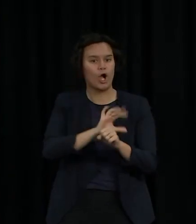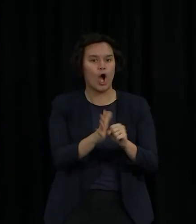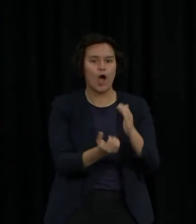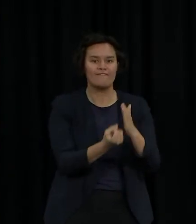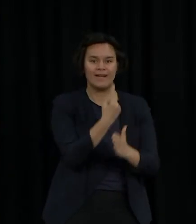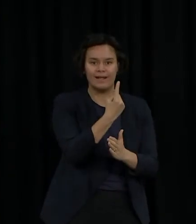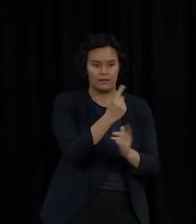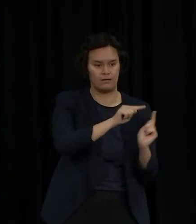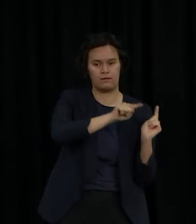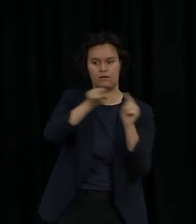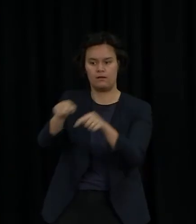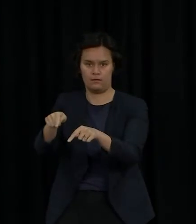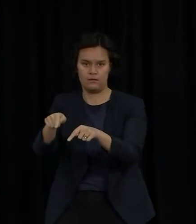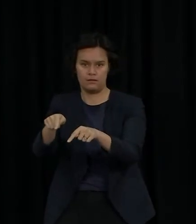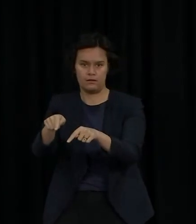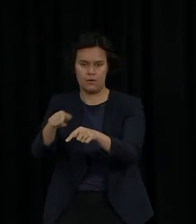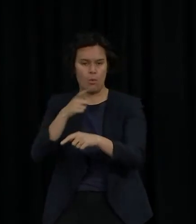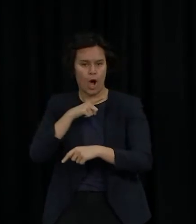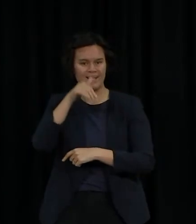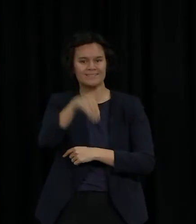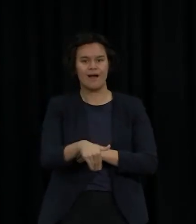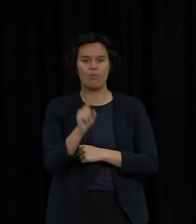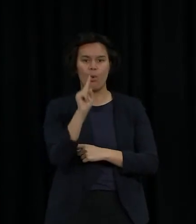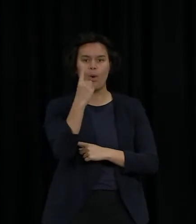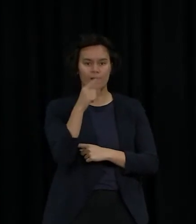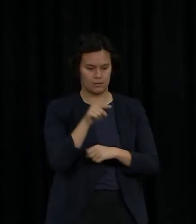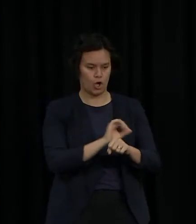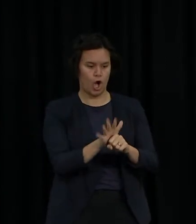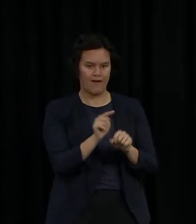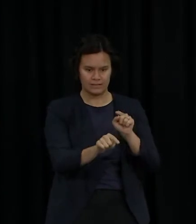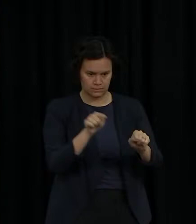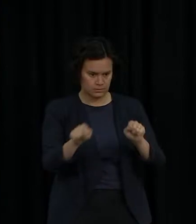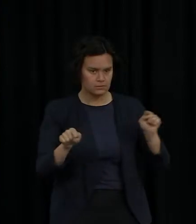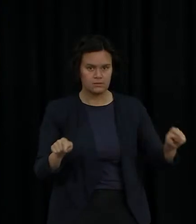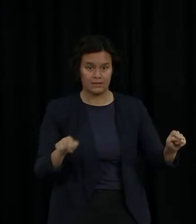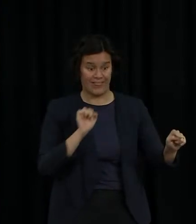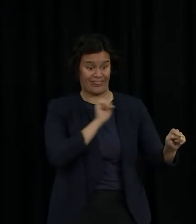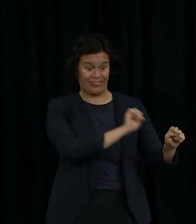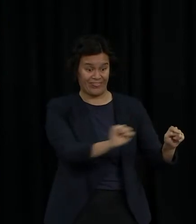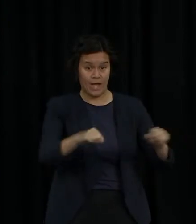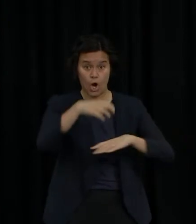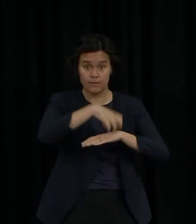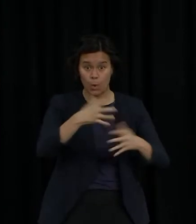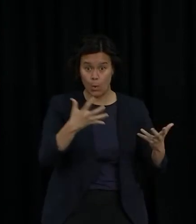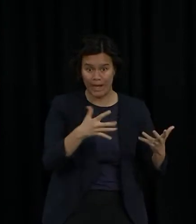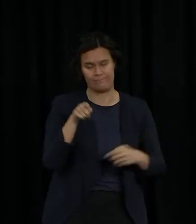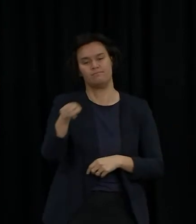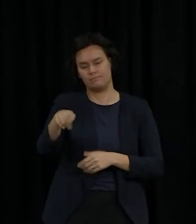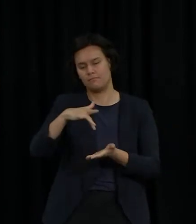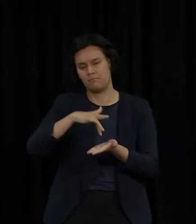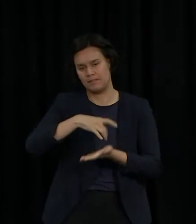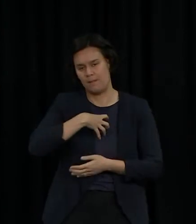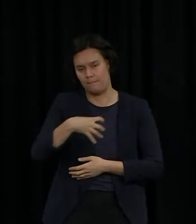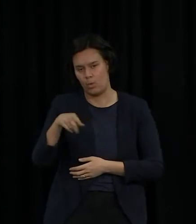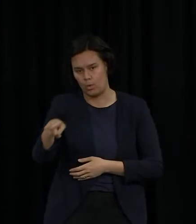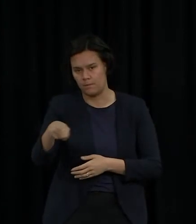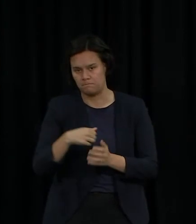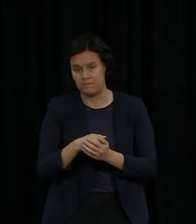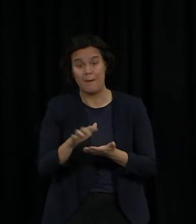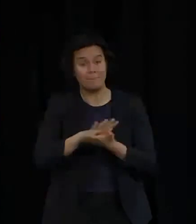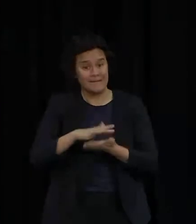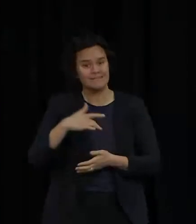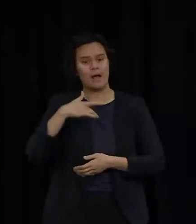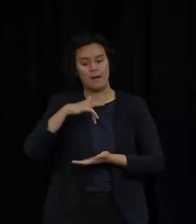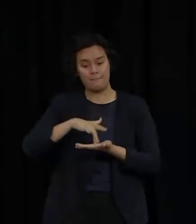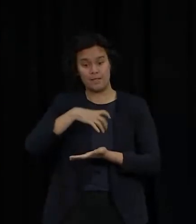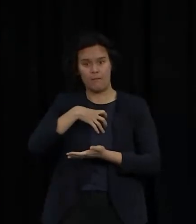as well as COVID positive patients from these facilities. Where patients do present from these facilities, Middlemore is able